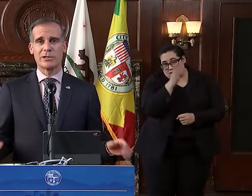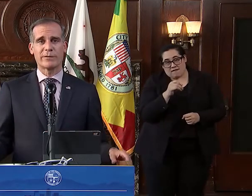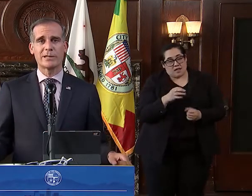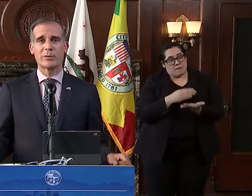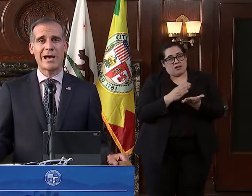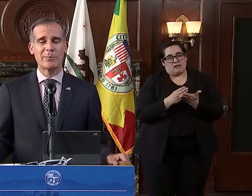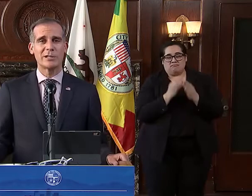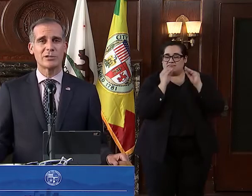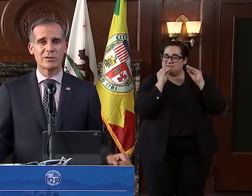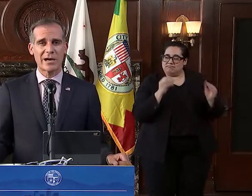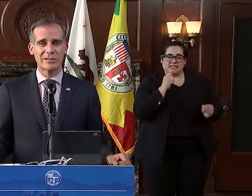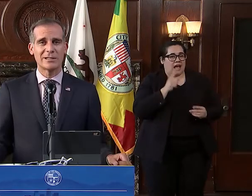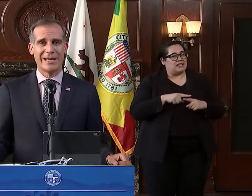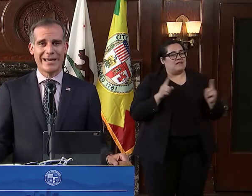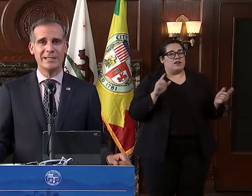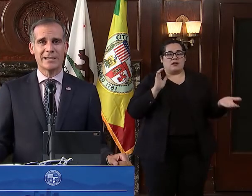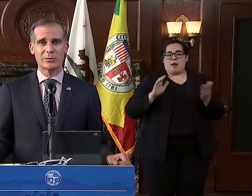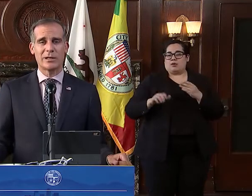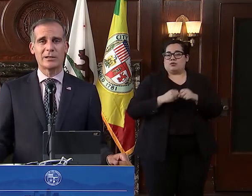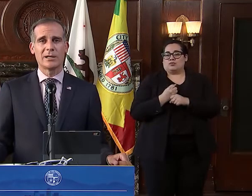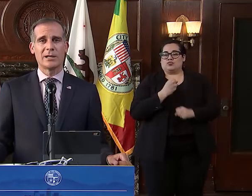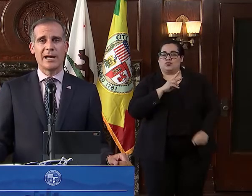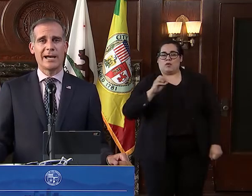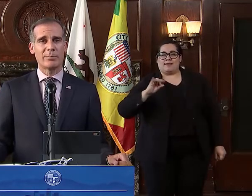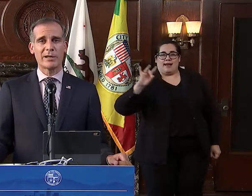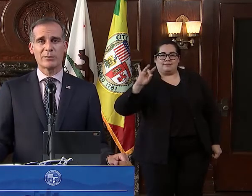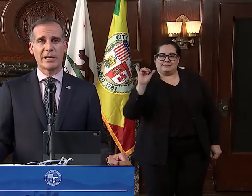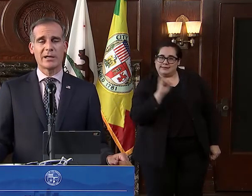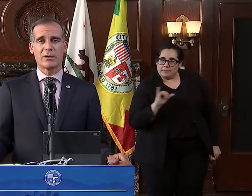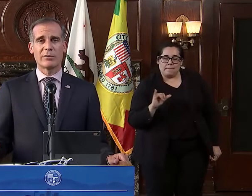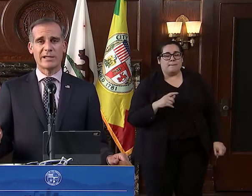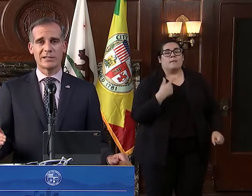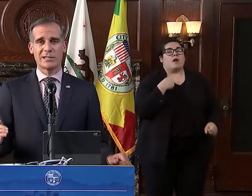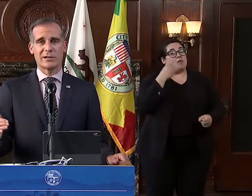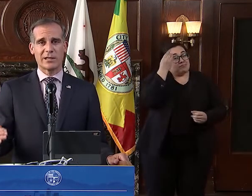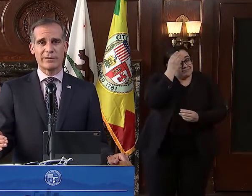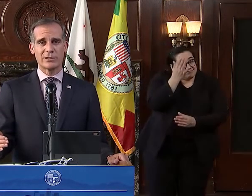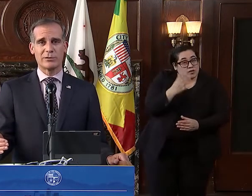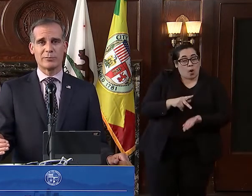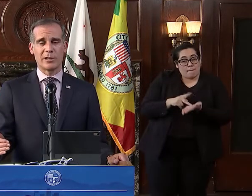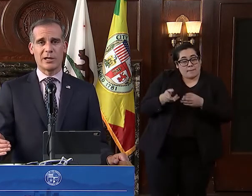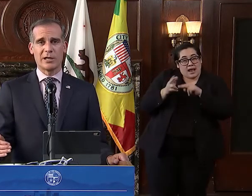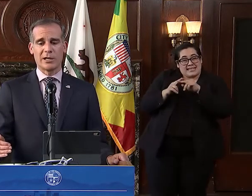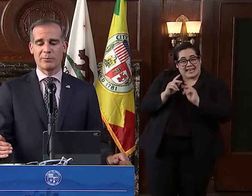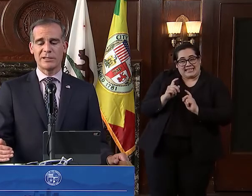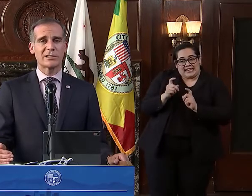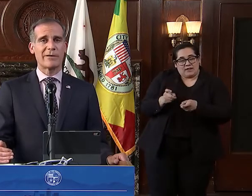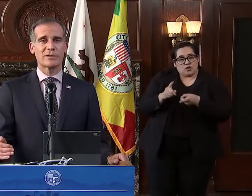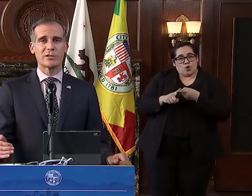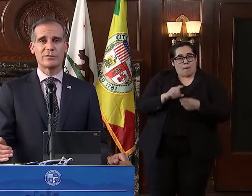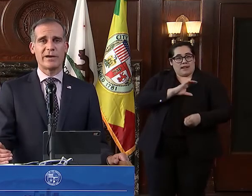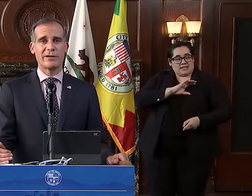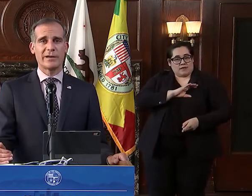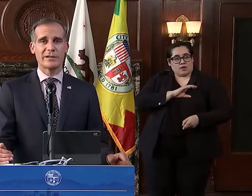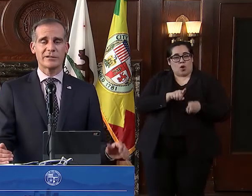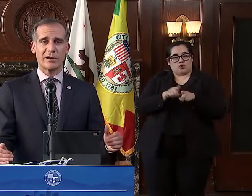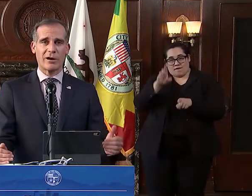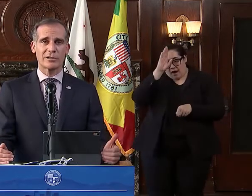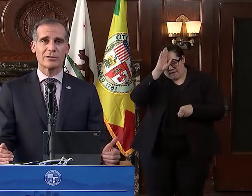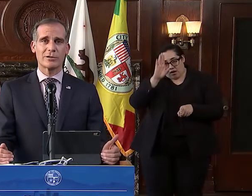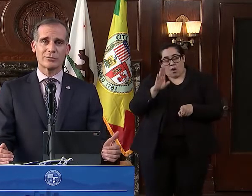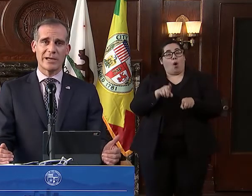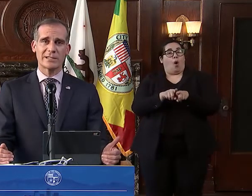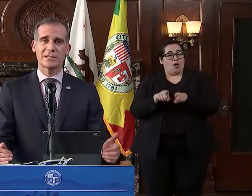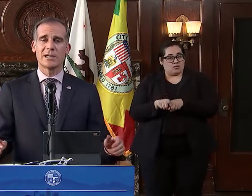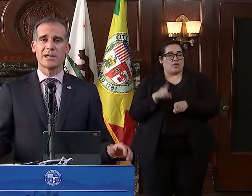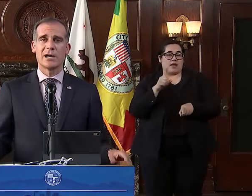It's no different than what happened in 2008 as well. And by the way, raises that are given to police officers and firefighters are